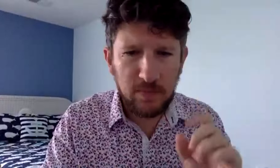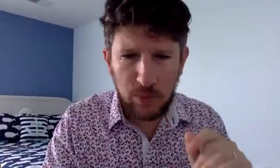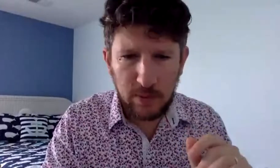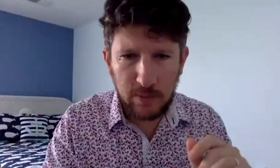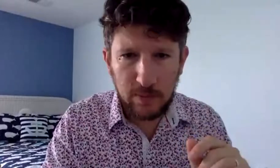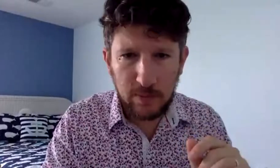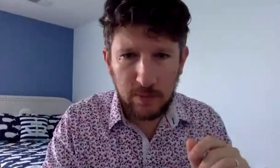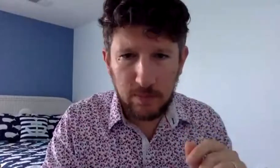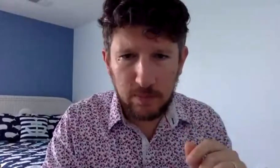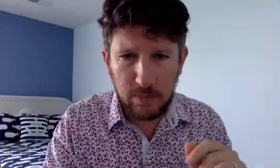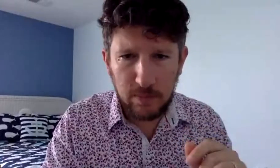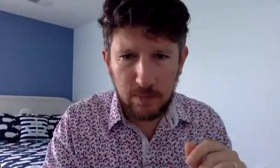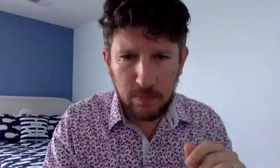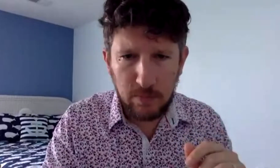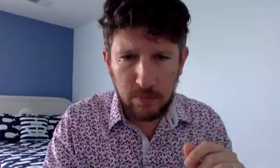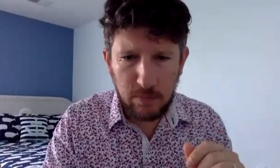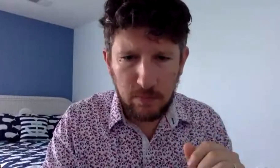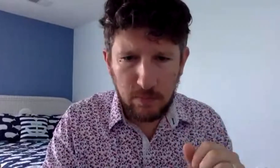Just bear with me here.